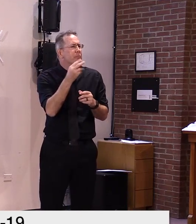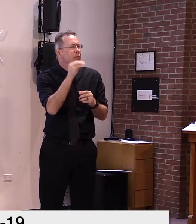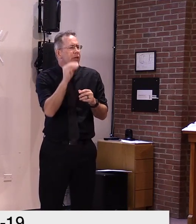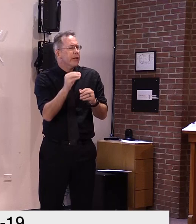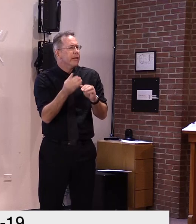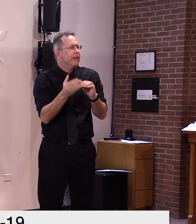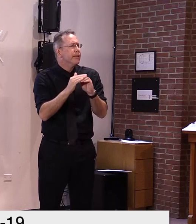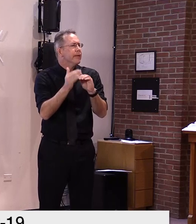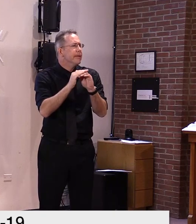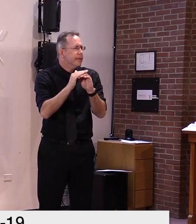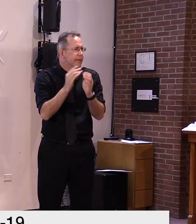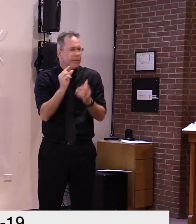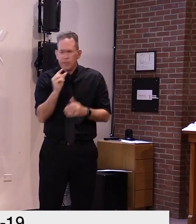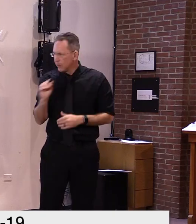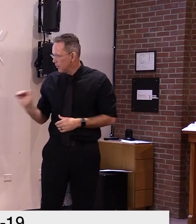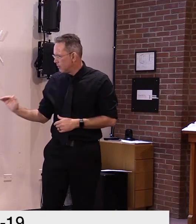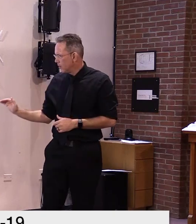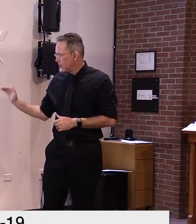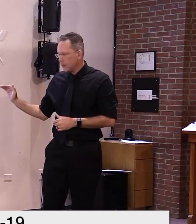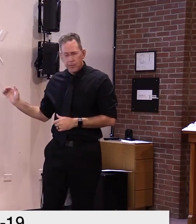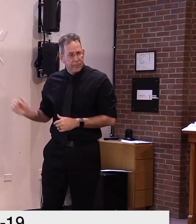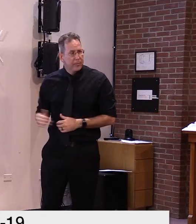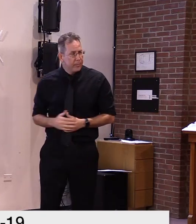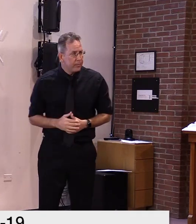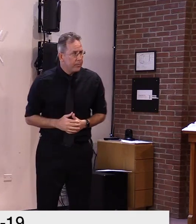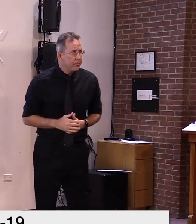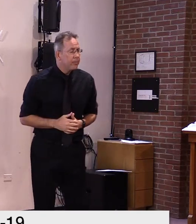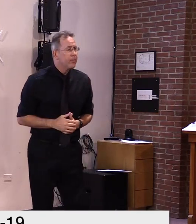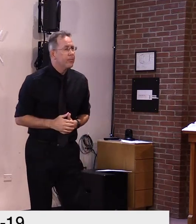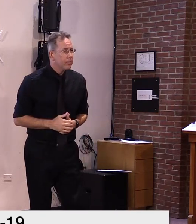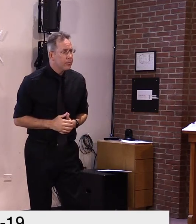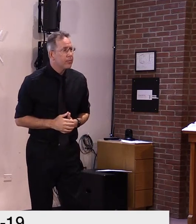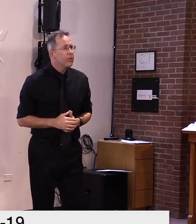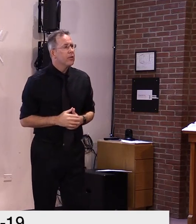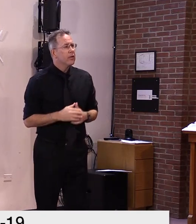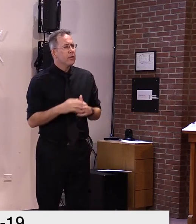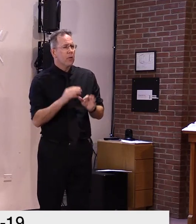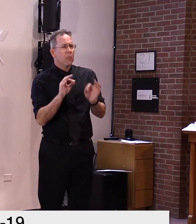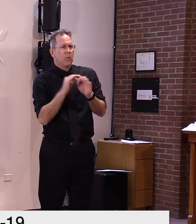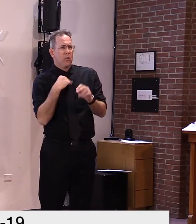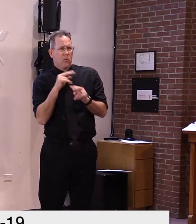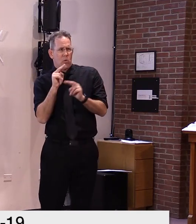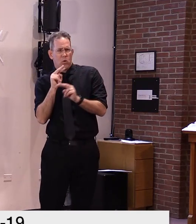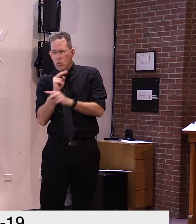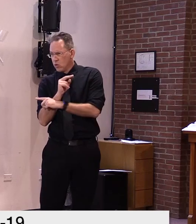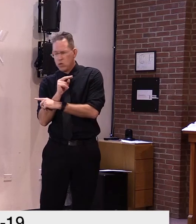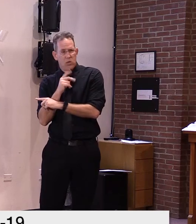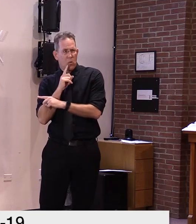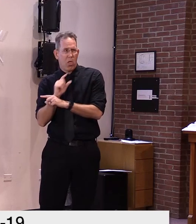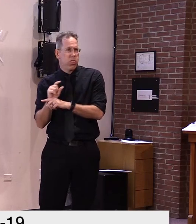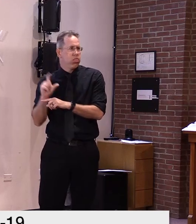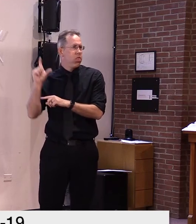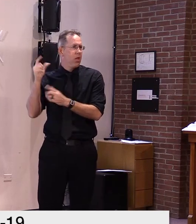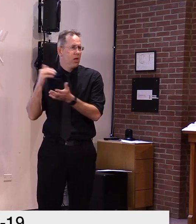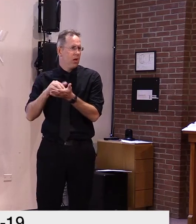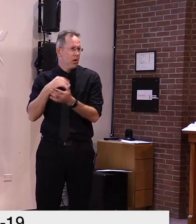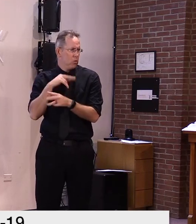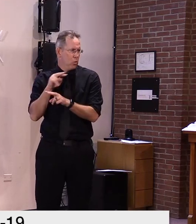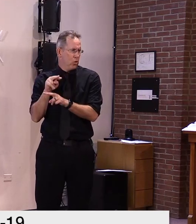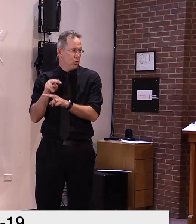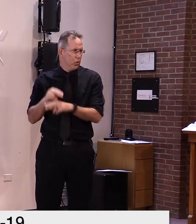gone up from an even higher base. So again, something that we need to continue to keep a close eye on around the region and how that will impact